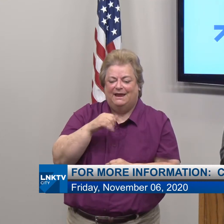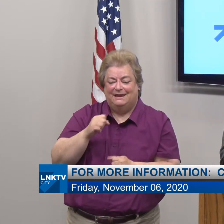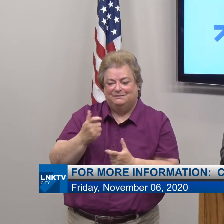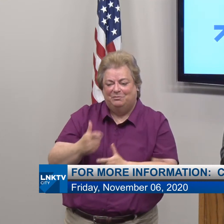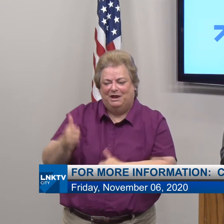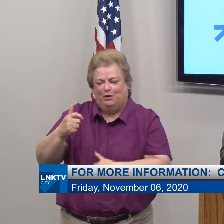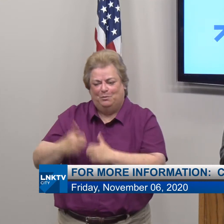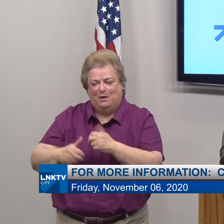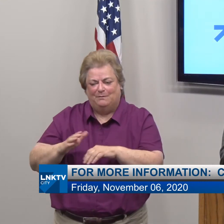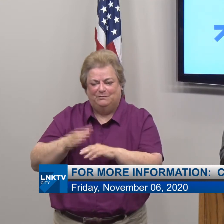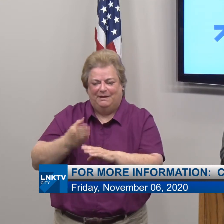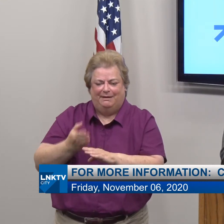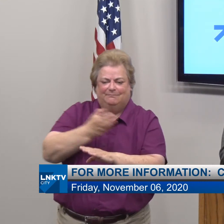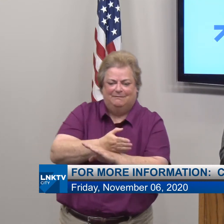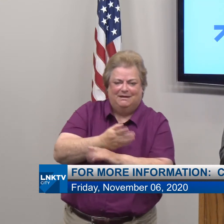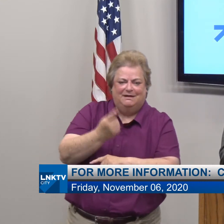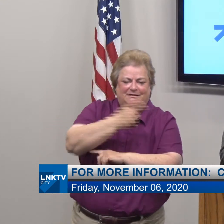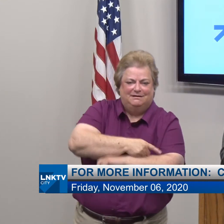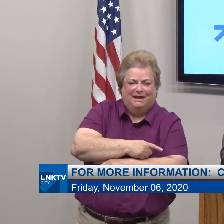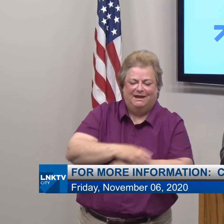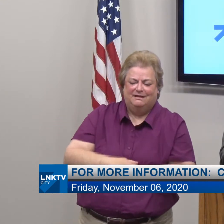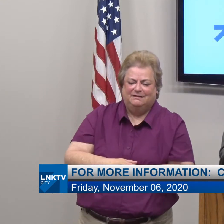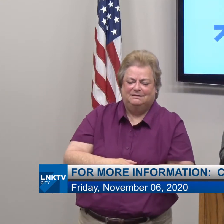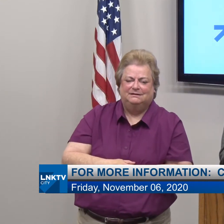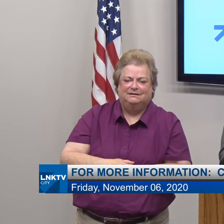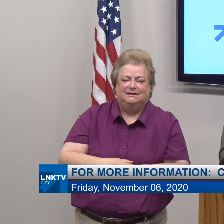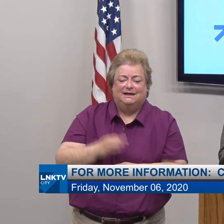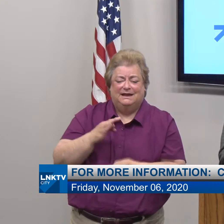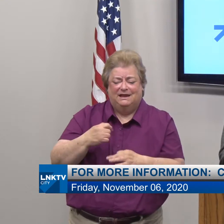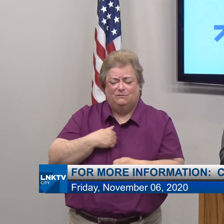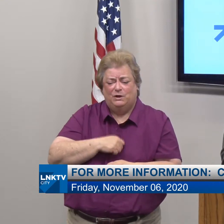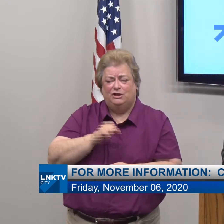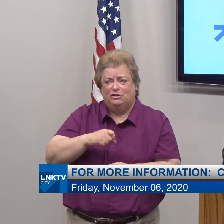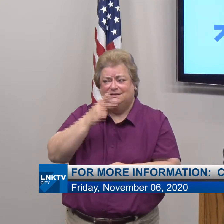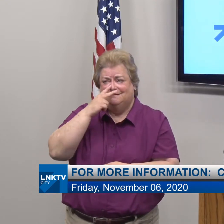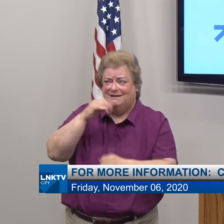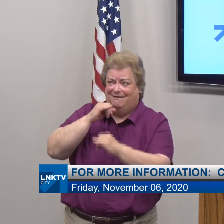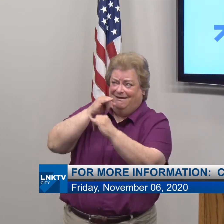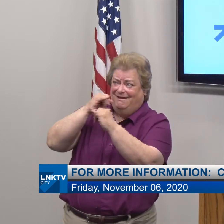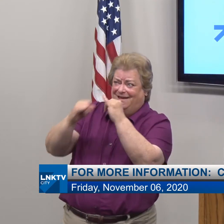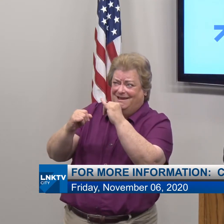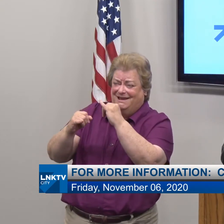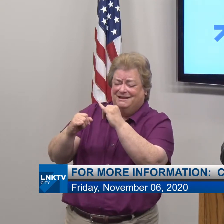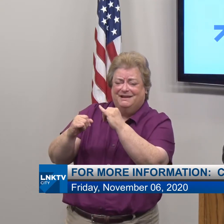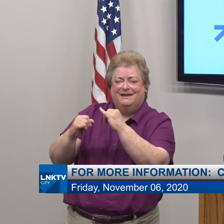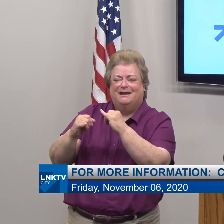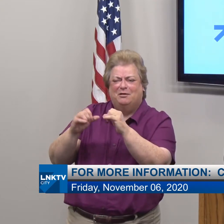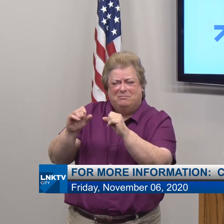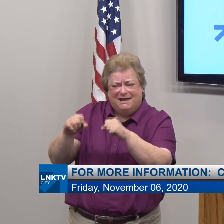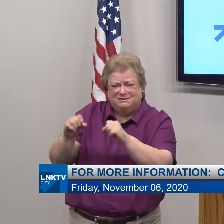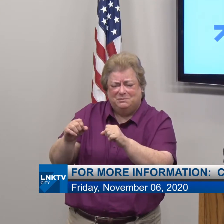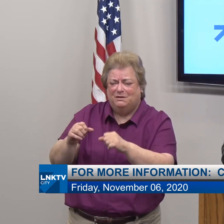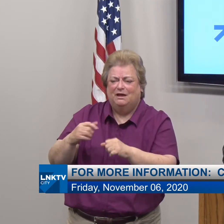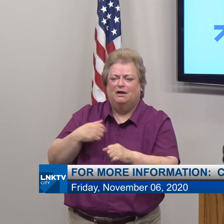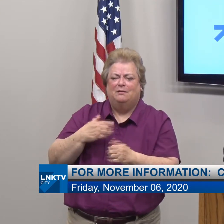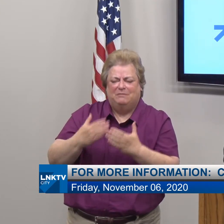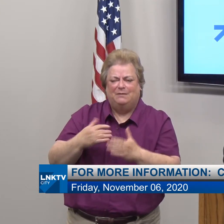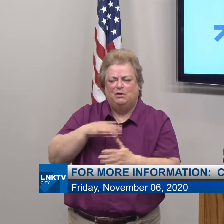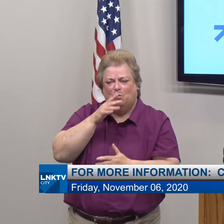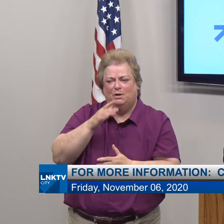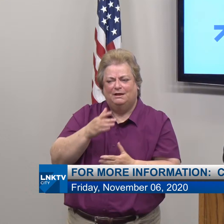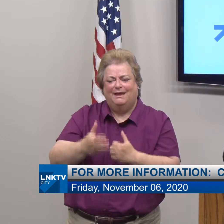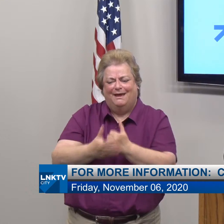before. There's no reprieve on any day. And again, if we could see a crest at the end of that, I think it would make things a lot easier to look at.